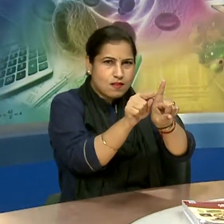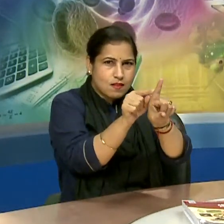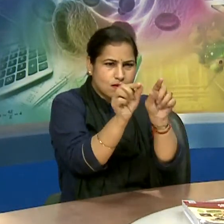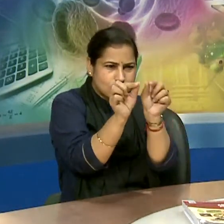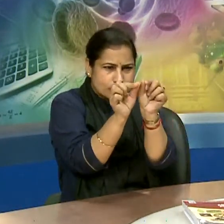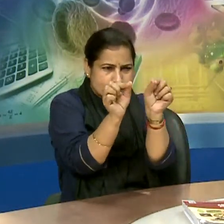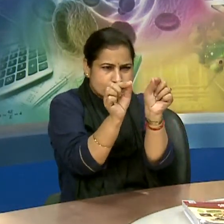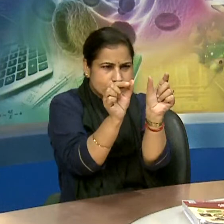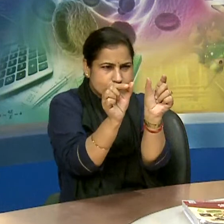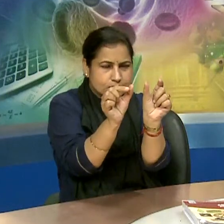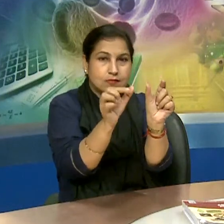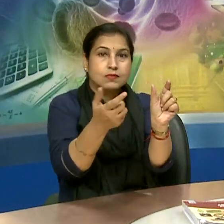Width of a